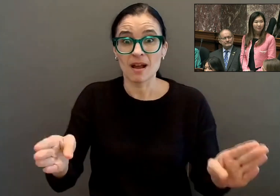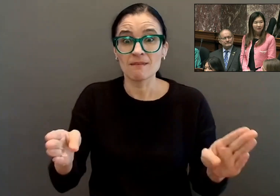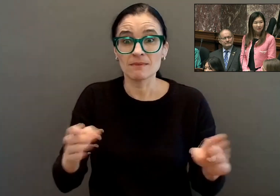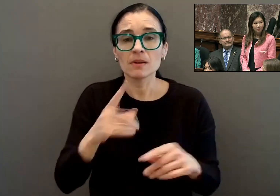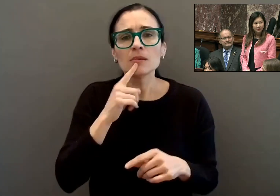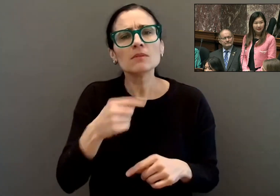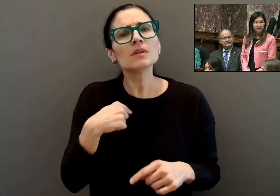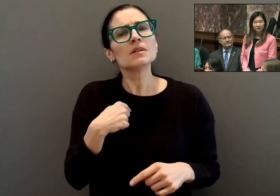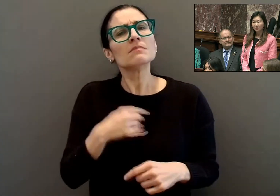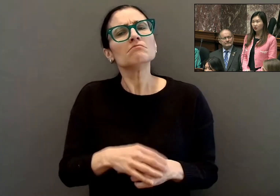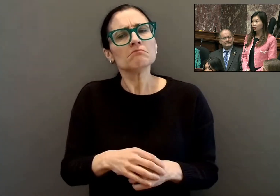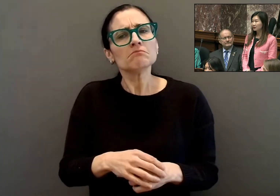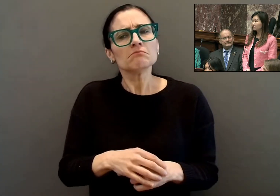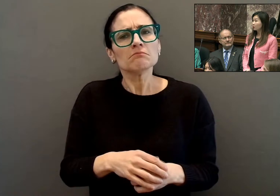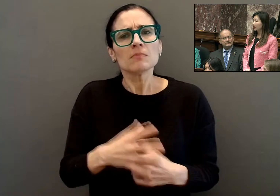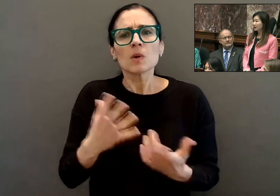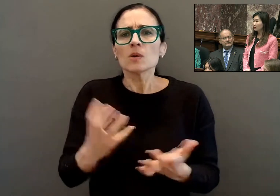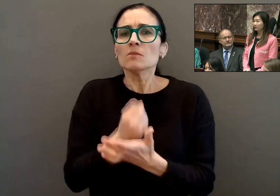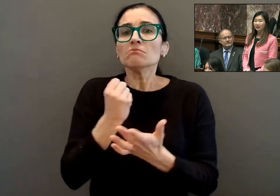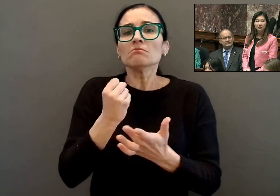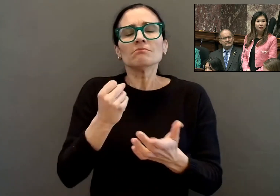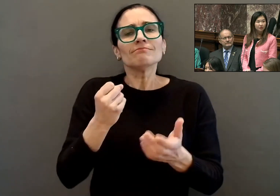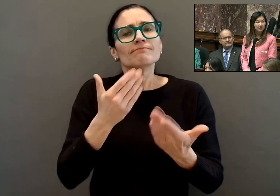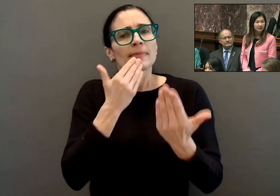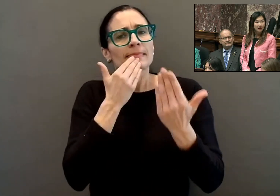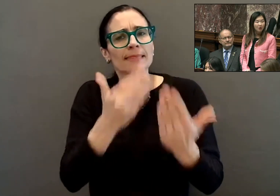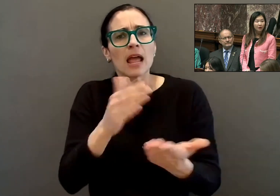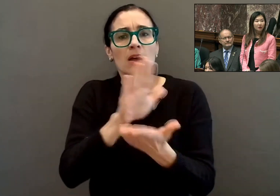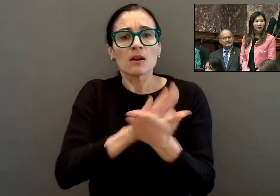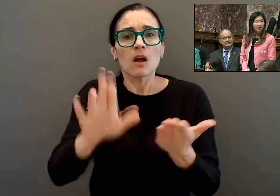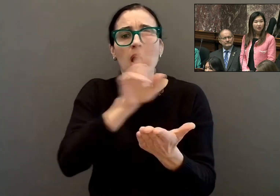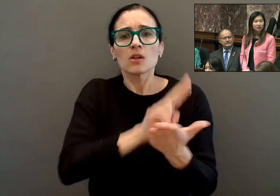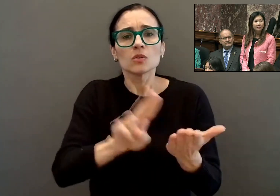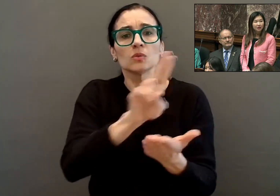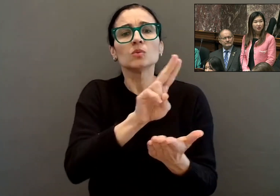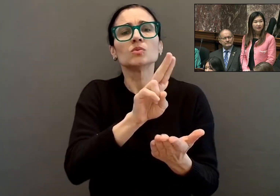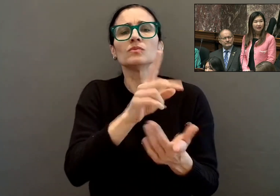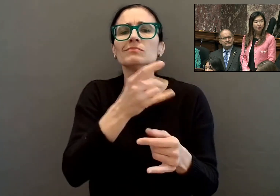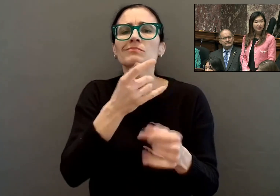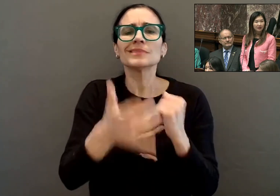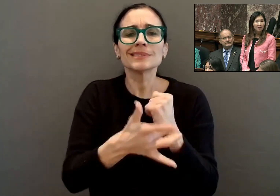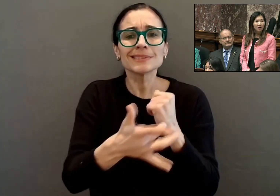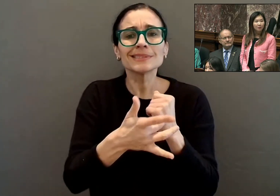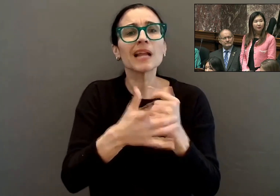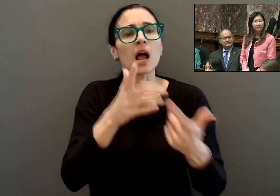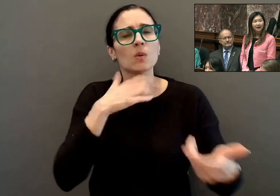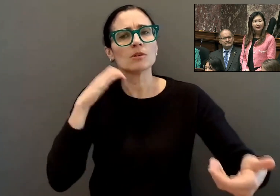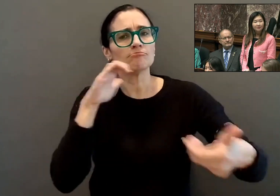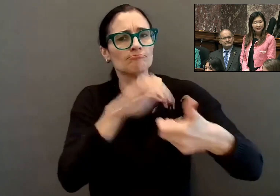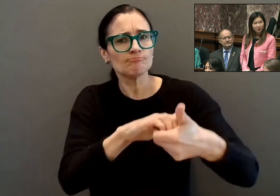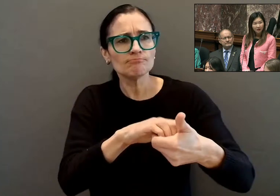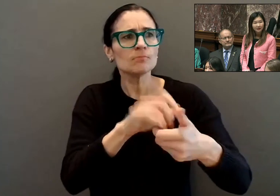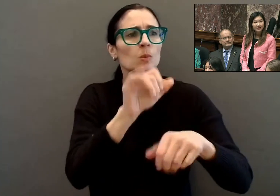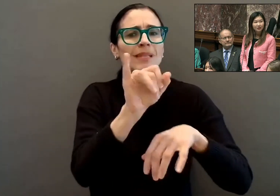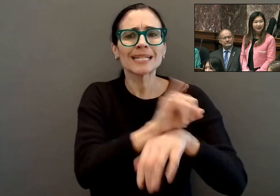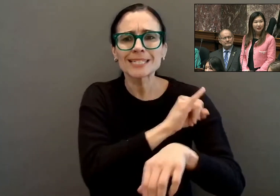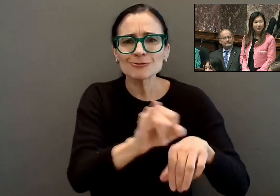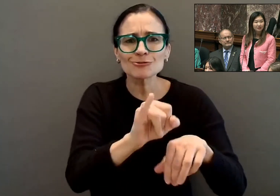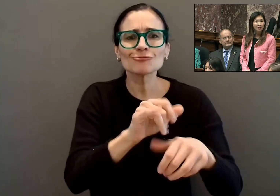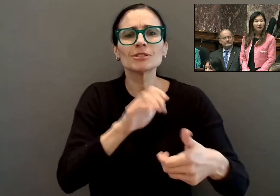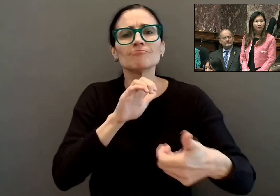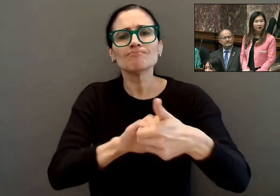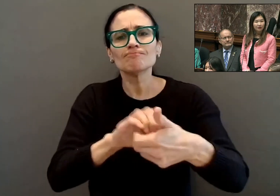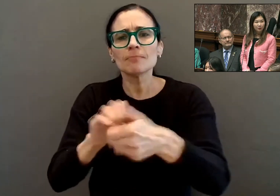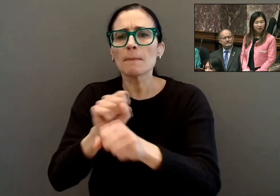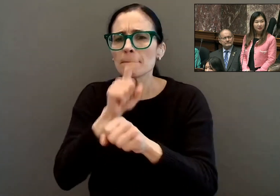thank our public post-secondary institutions for working with our industries, with our partners, to make sure that we are providing the best quality